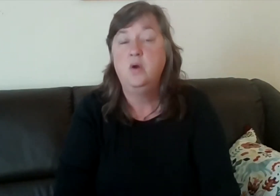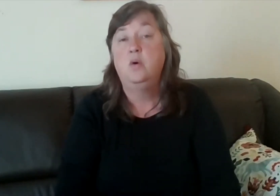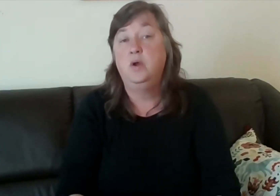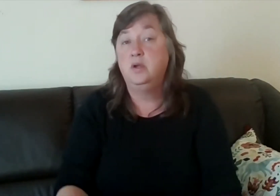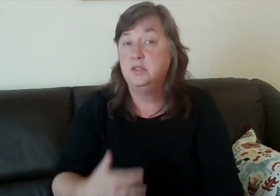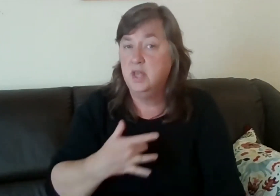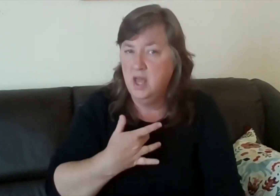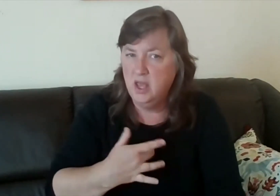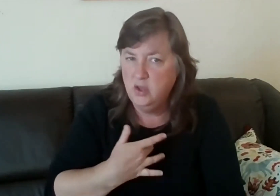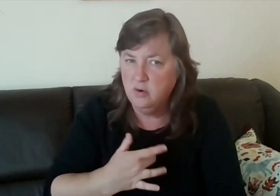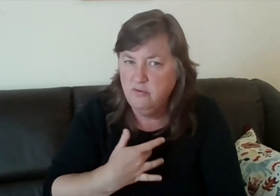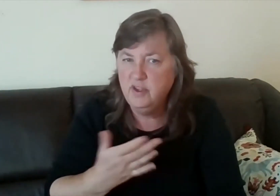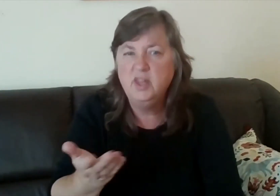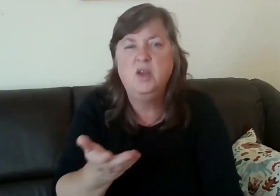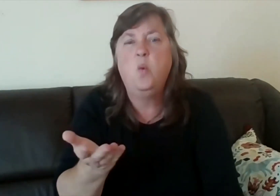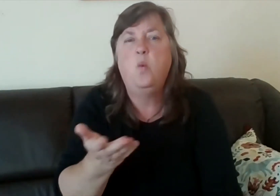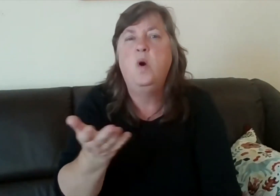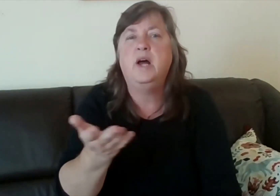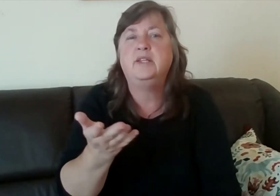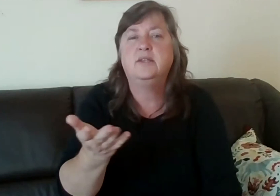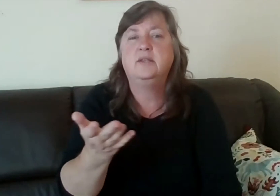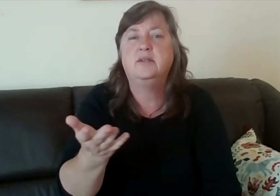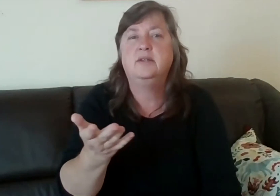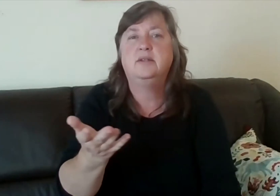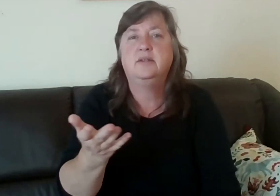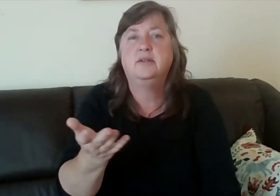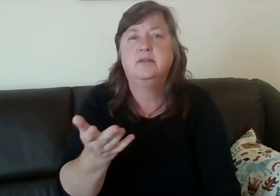Or you could say, you're feeling what?